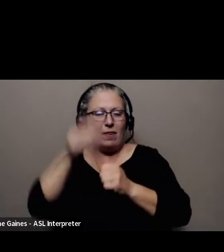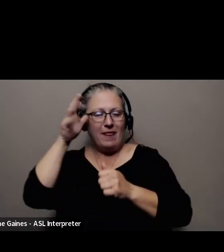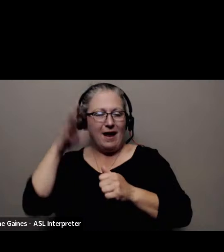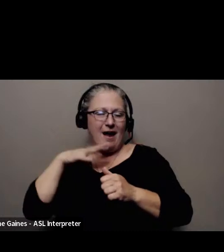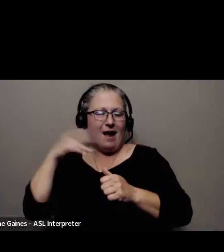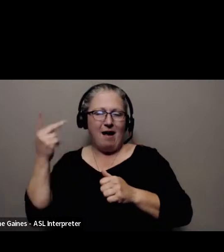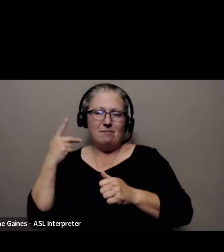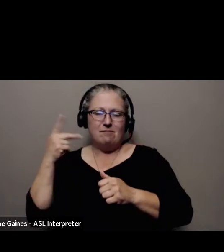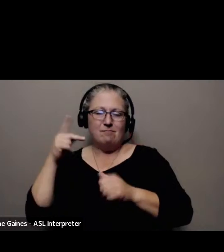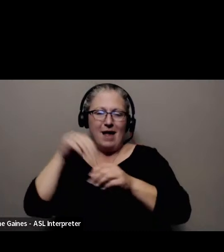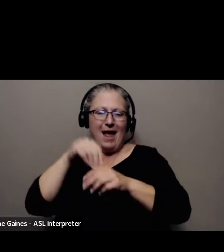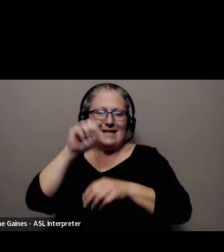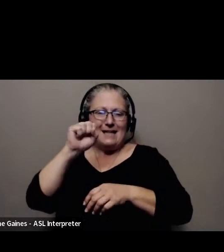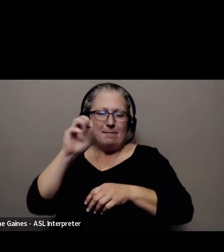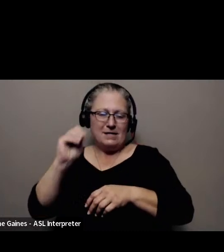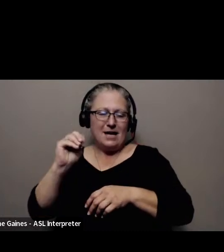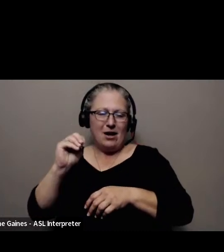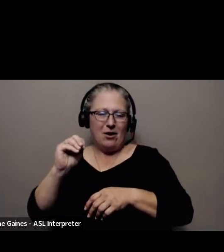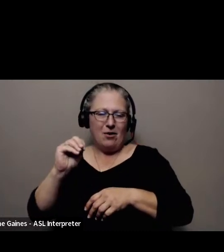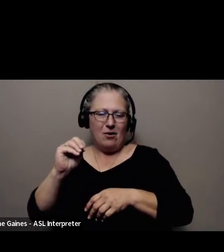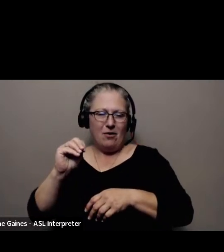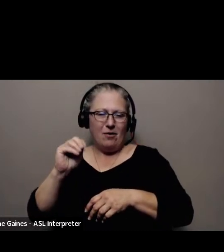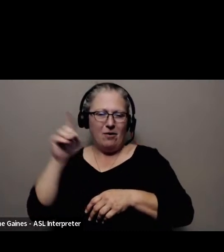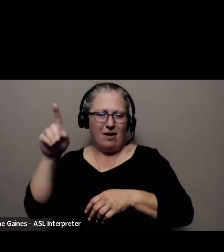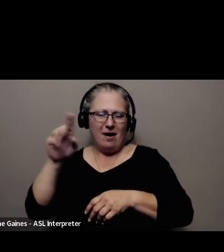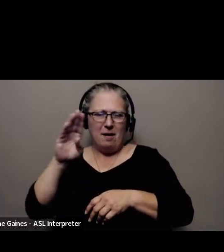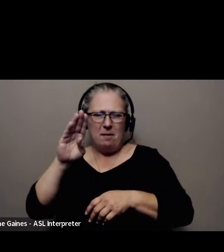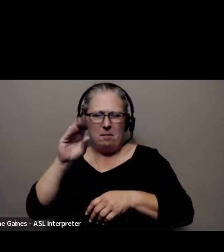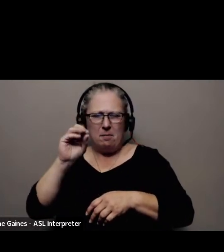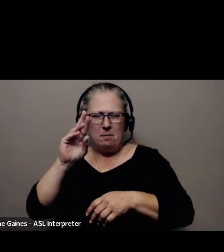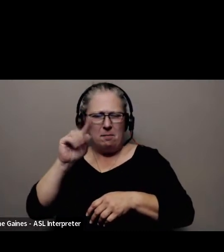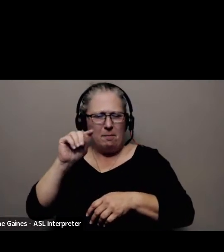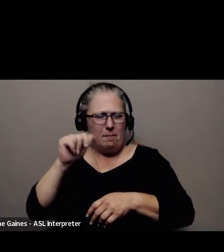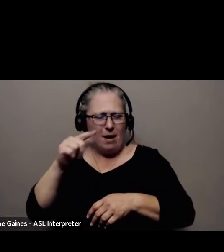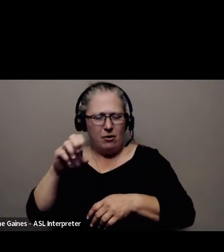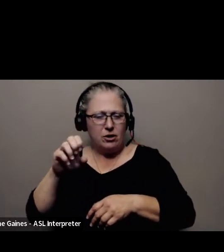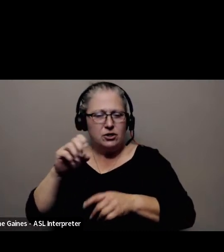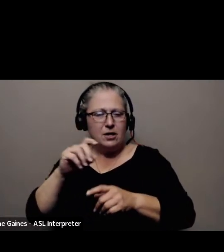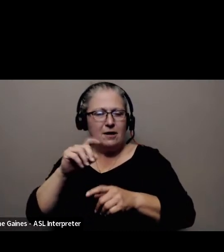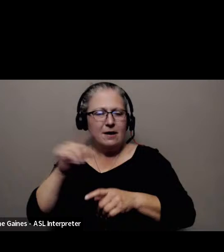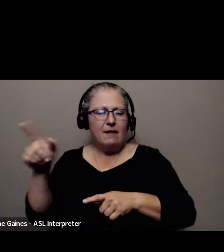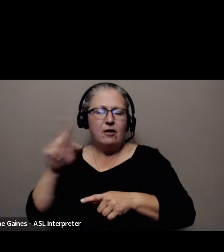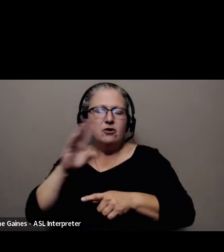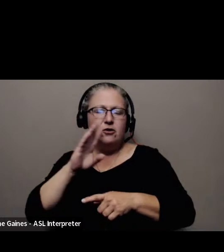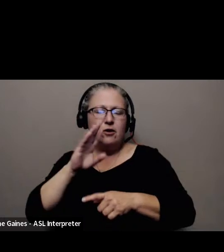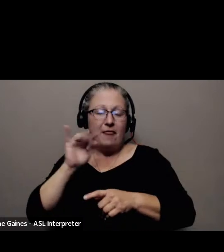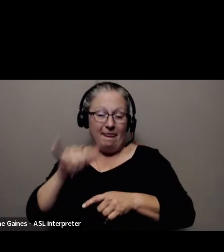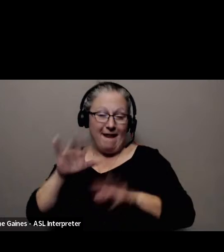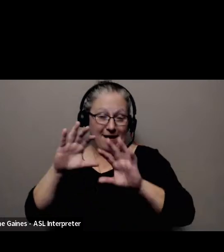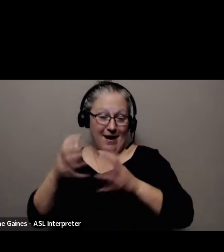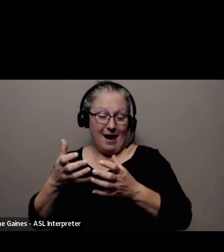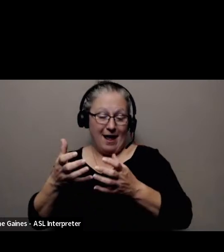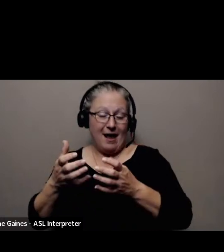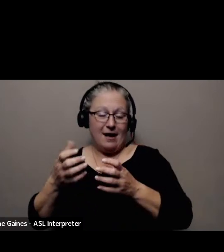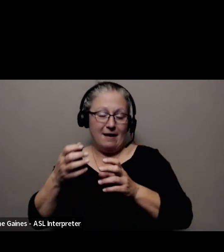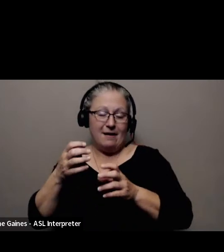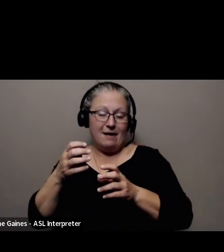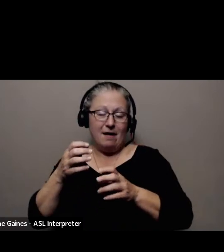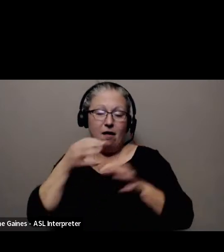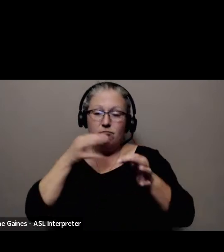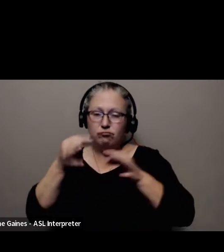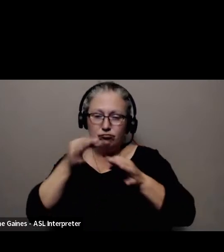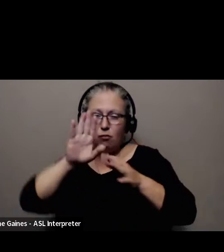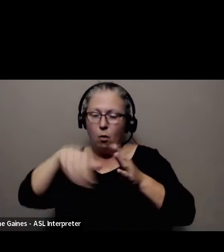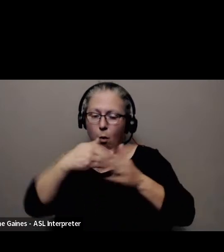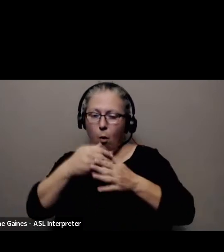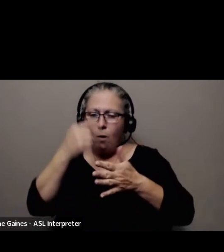gone to San Mateo with. It was over at Bowditch. But it talked, that class covered all the